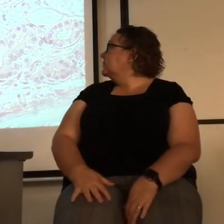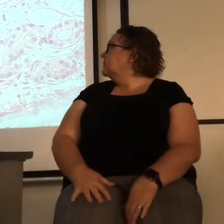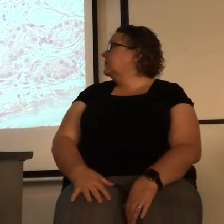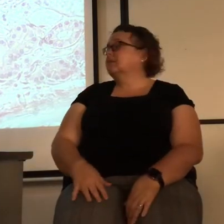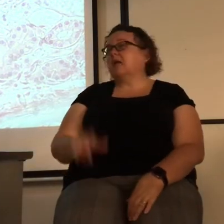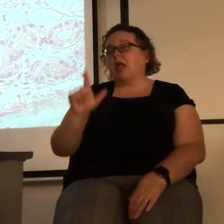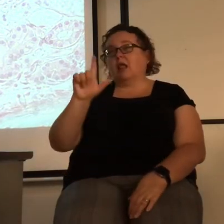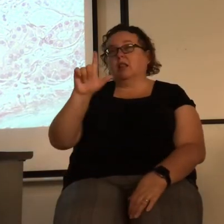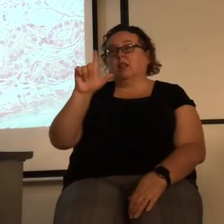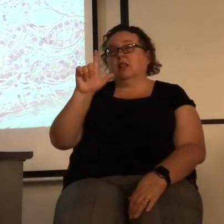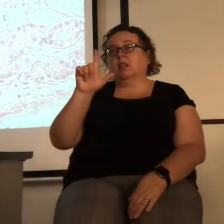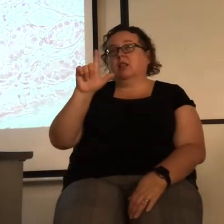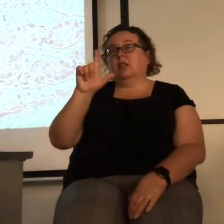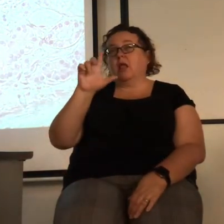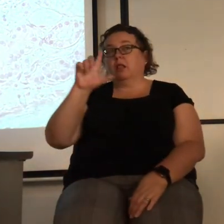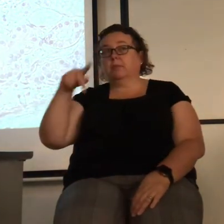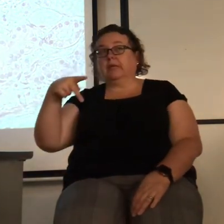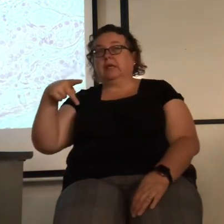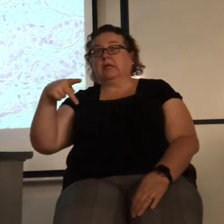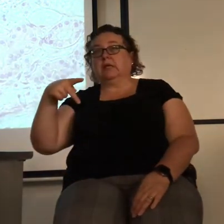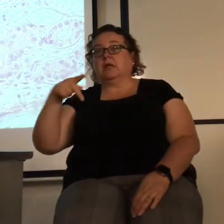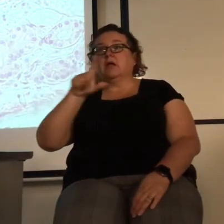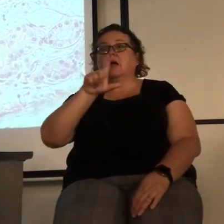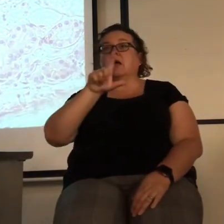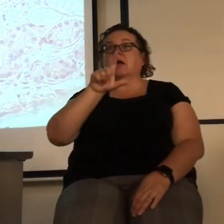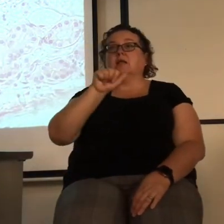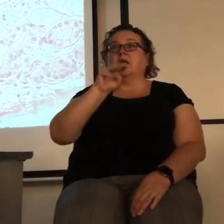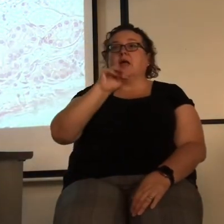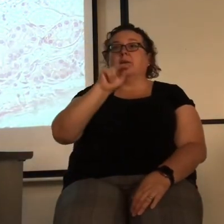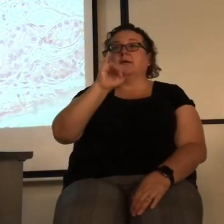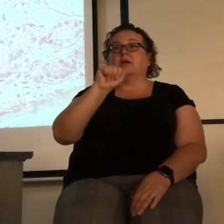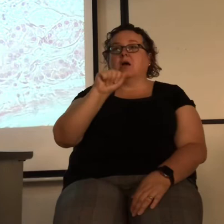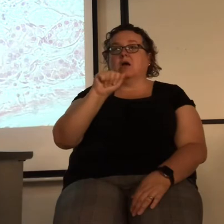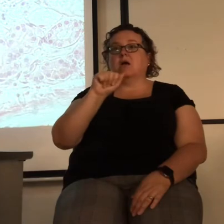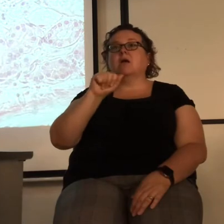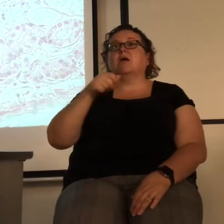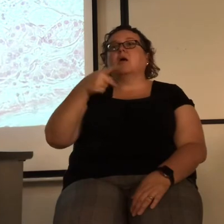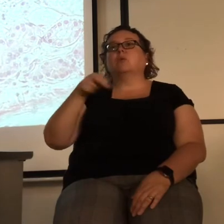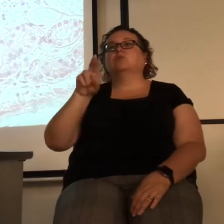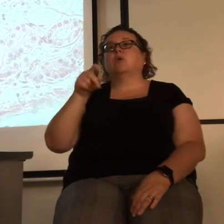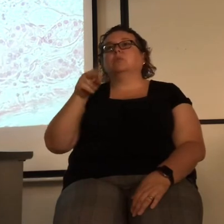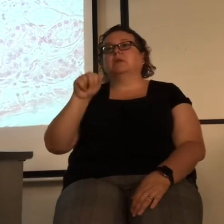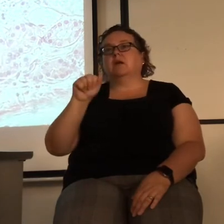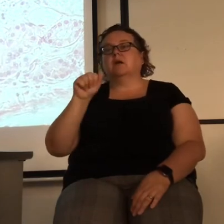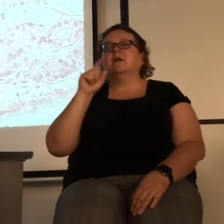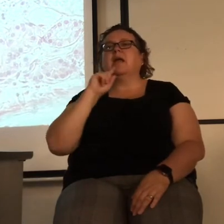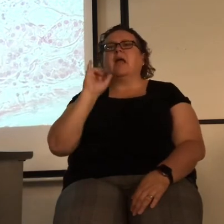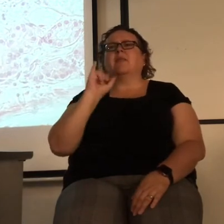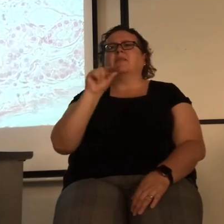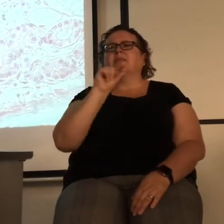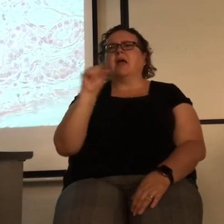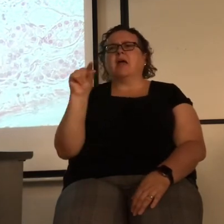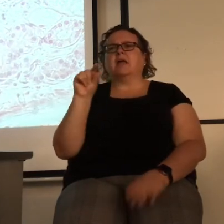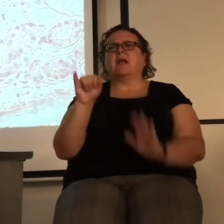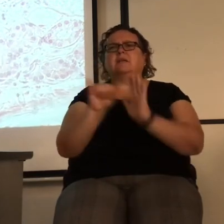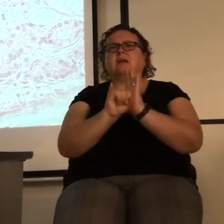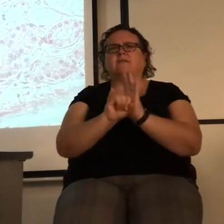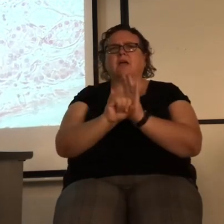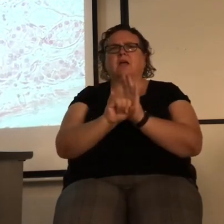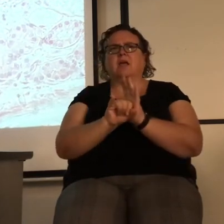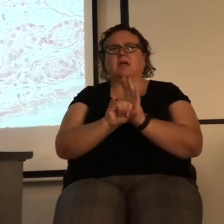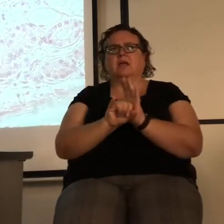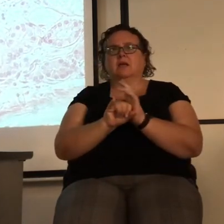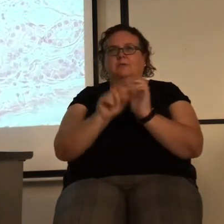Starts with an L. LP. Lamina propria, yeah. And this epithelium, I'll have you identify that, I'm